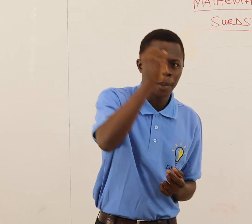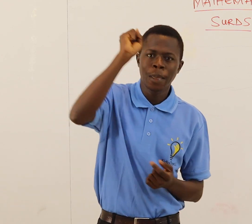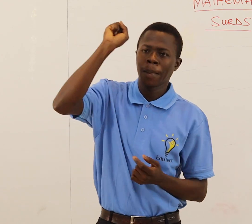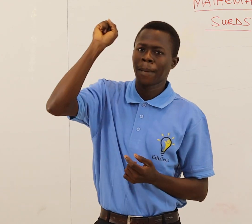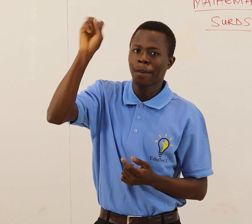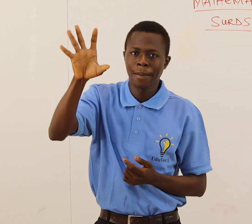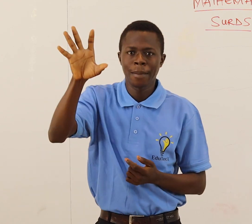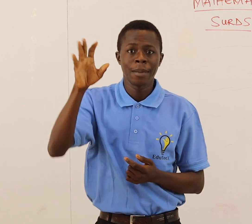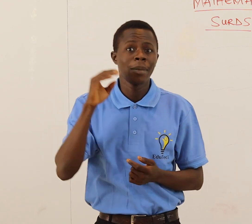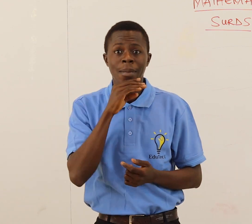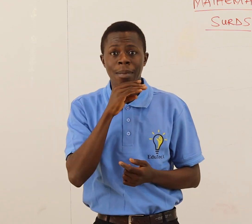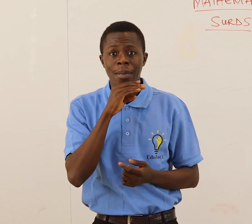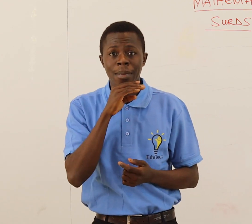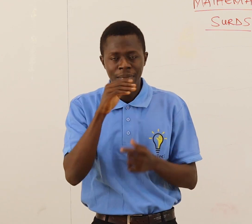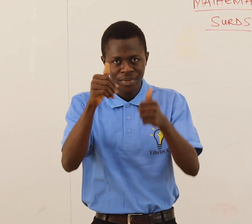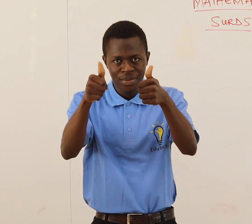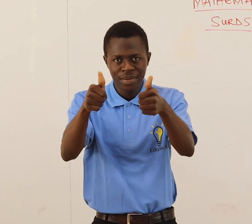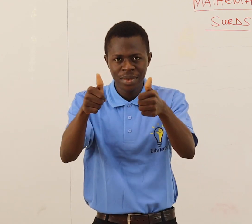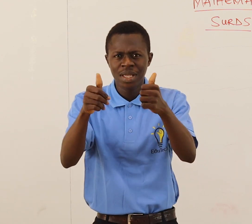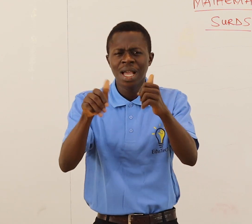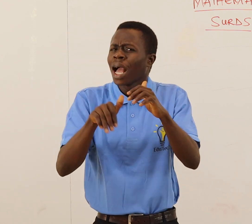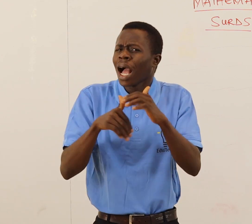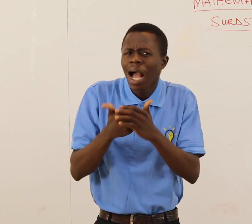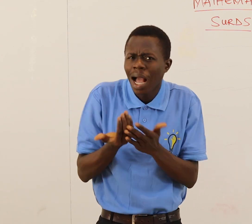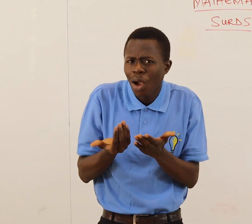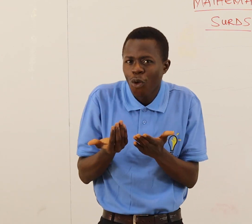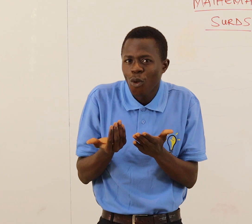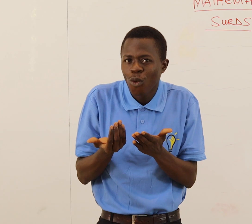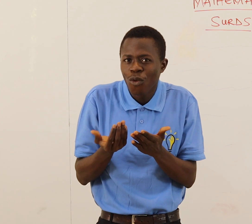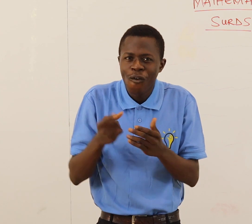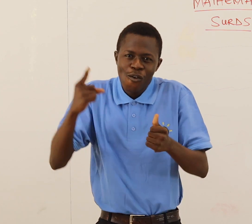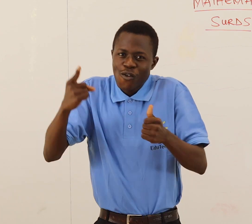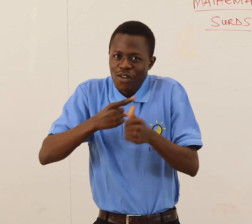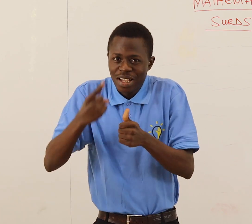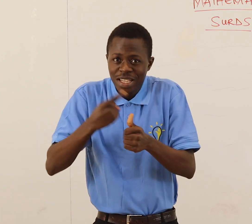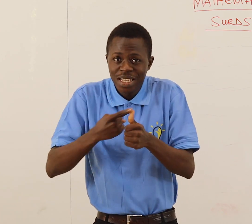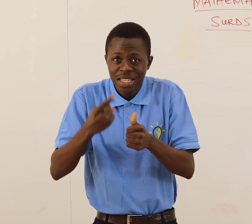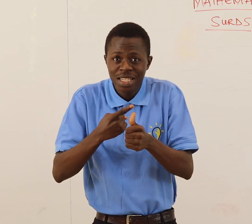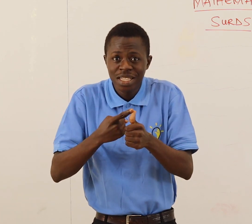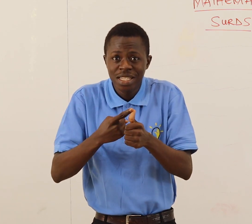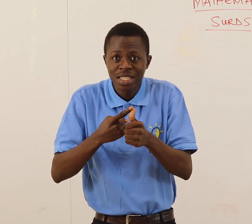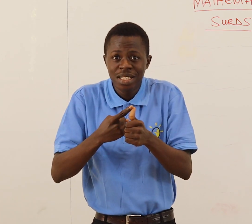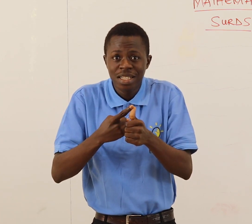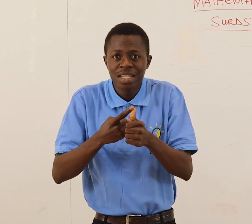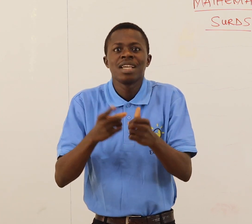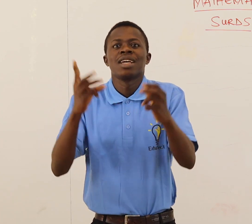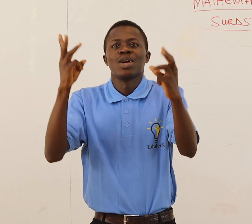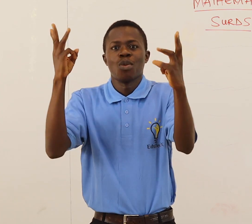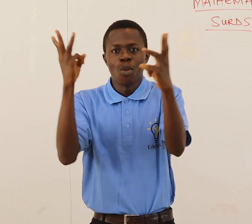And then we said if we have a set that has a denominator with the square root sign, we do not want